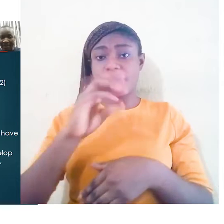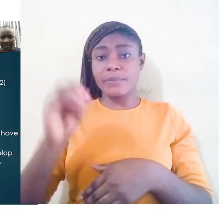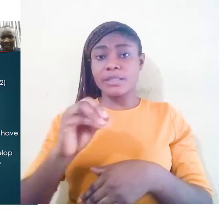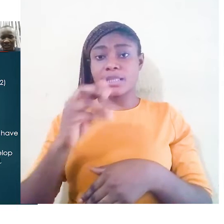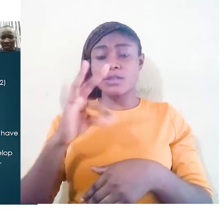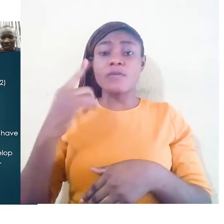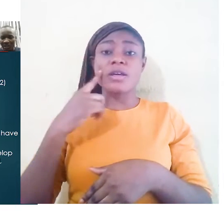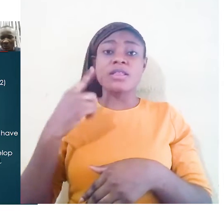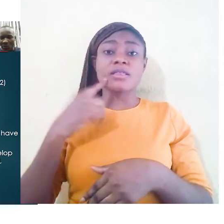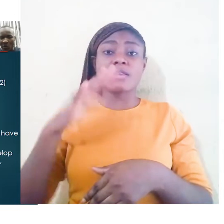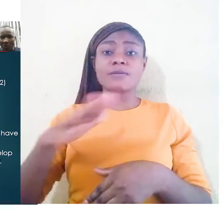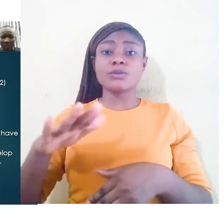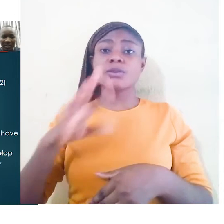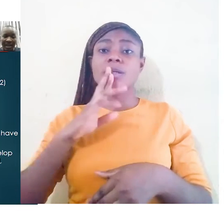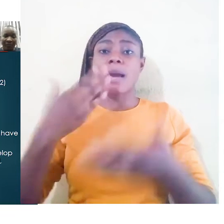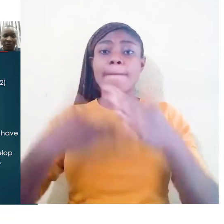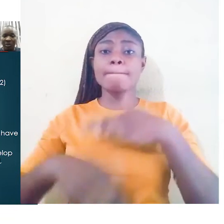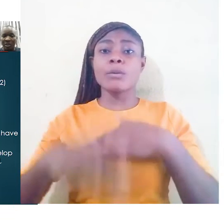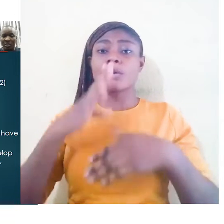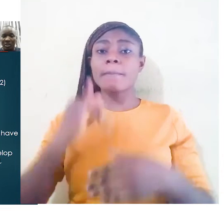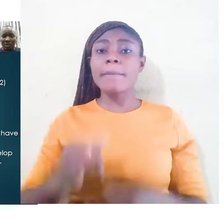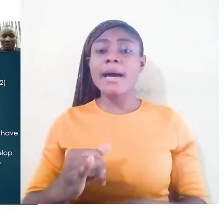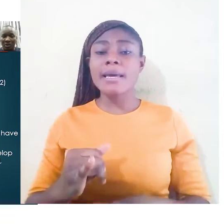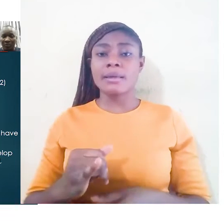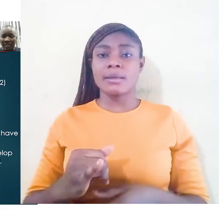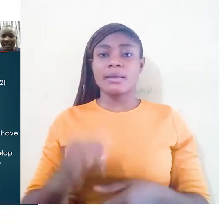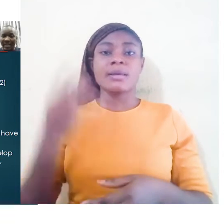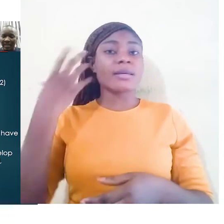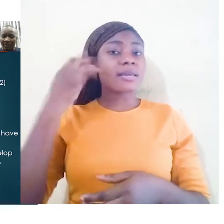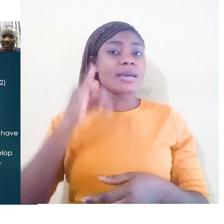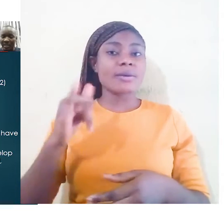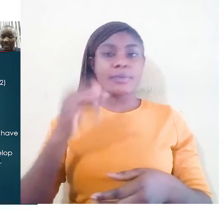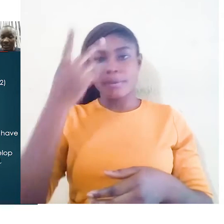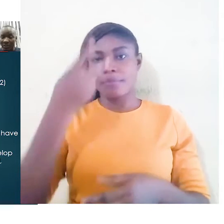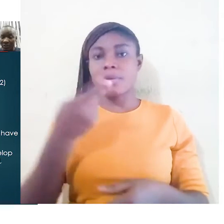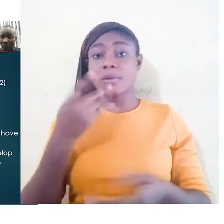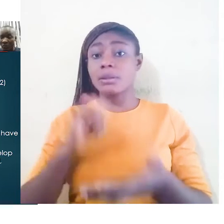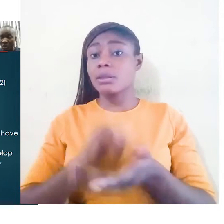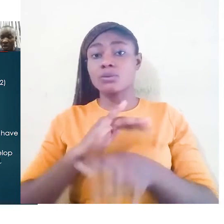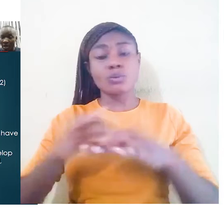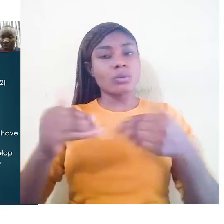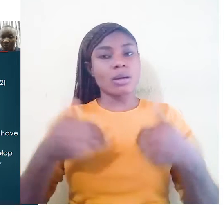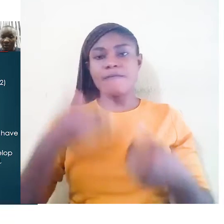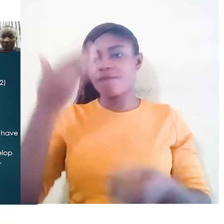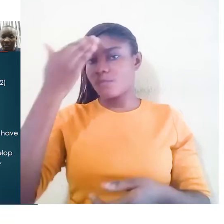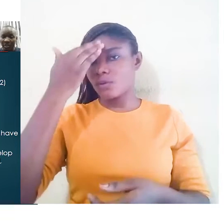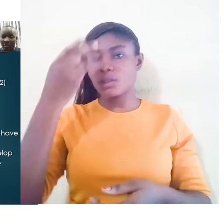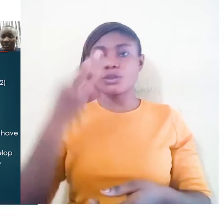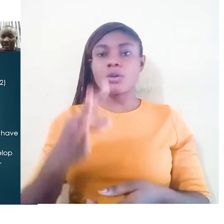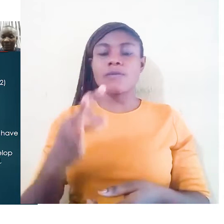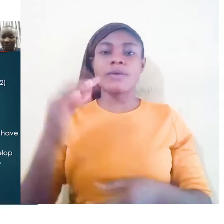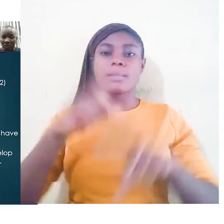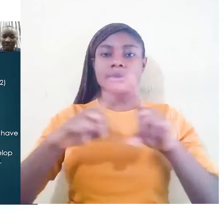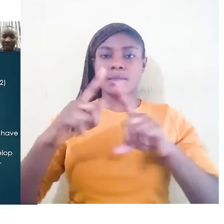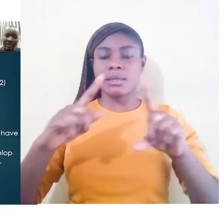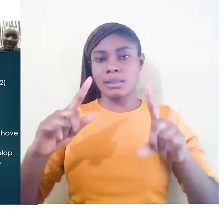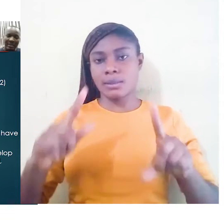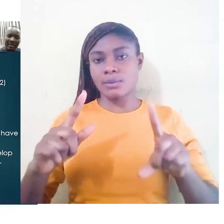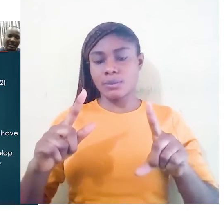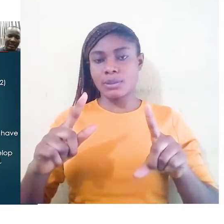hearing parents who obviously have no knowledge of sign language. That's according to the World Federation of the Deaf